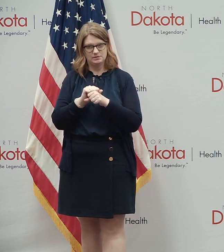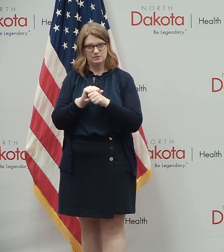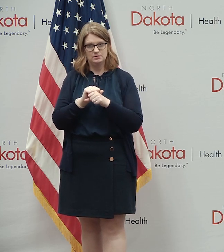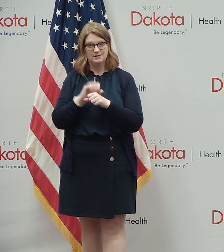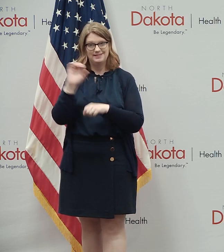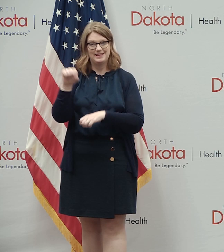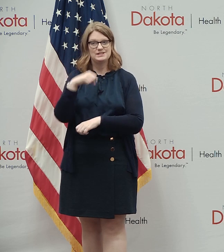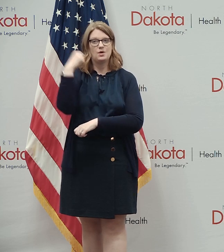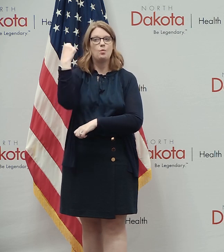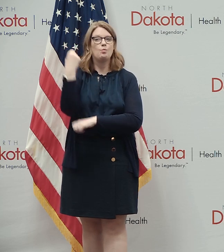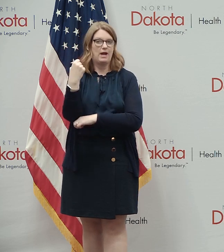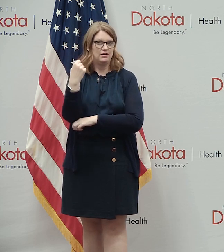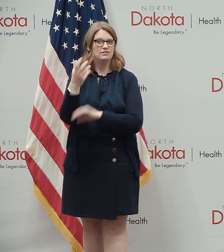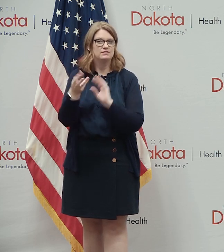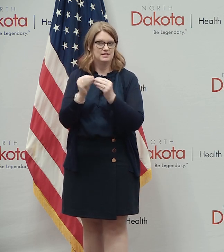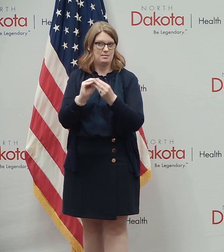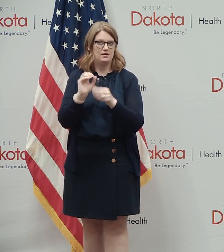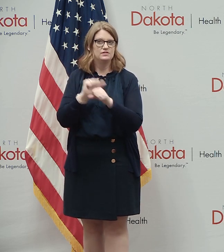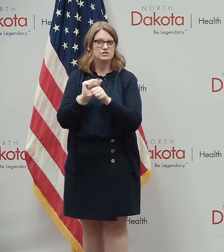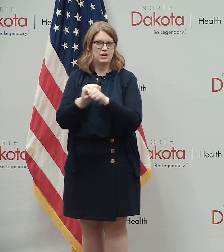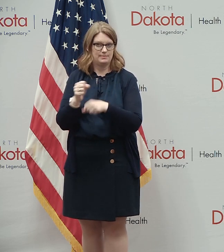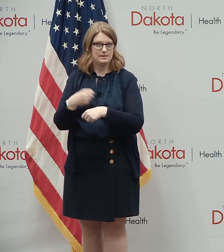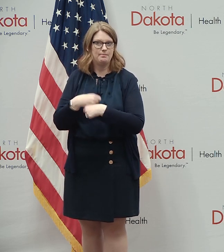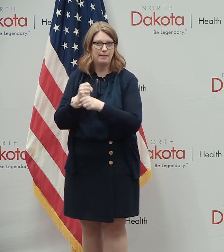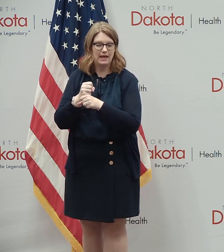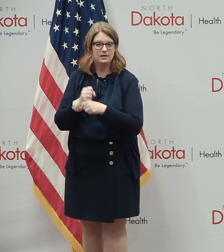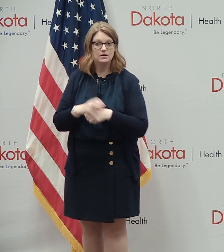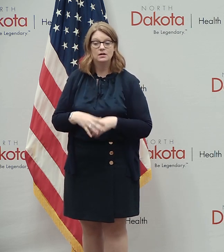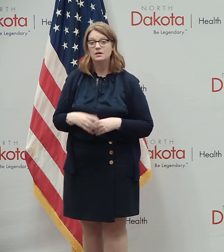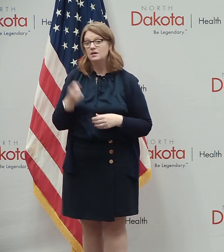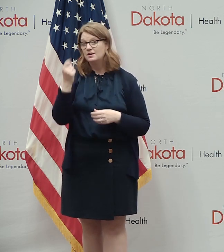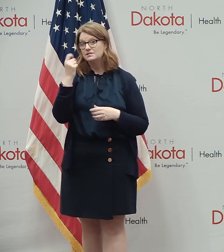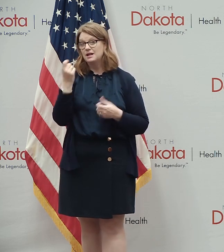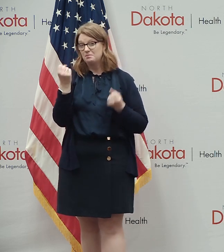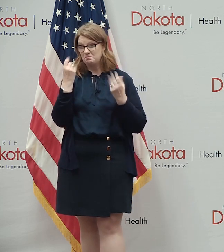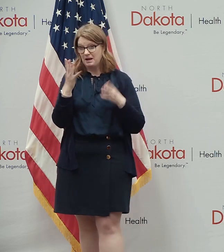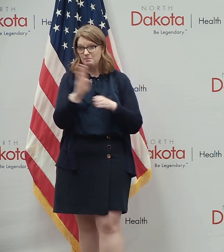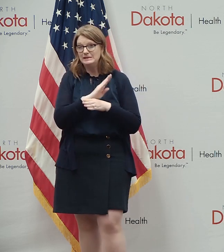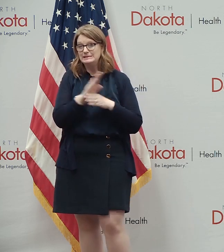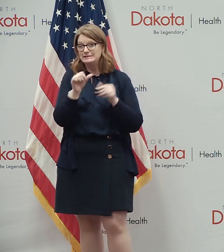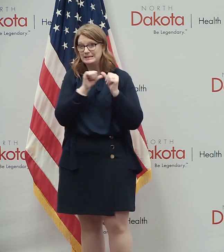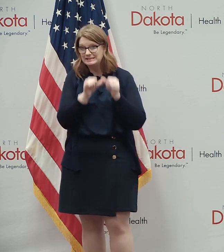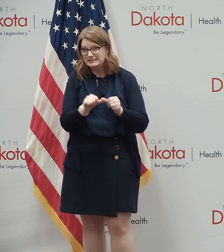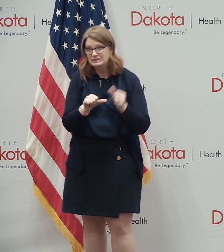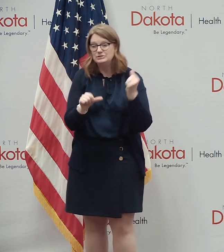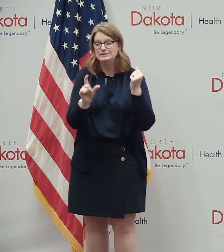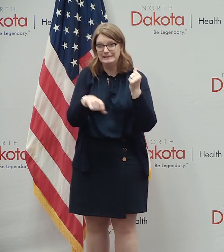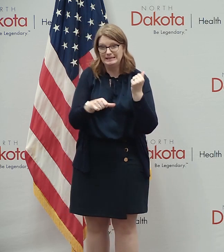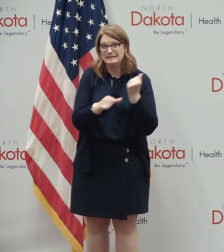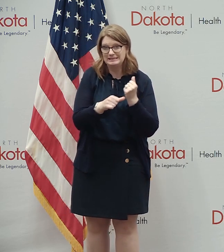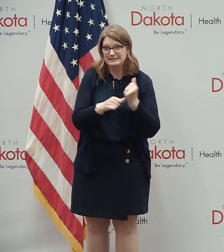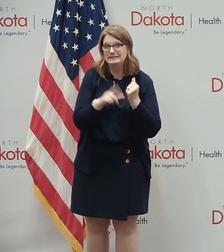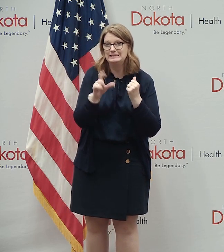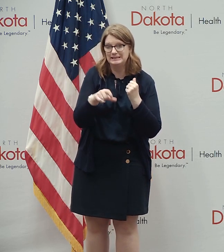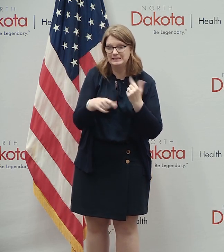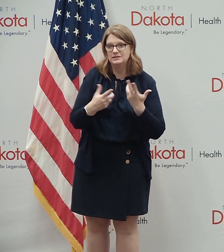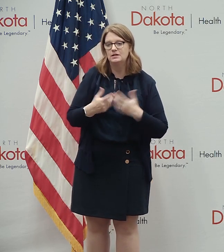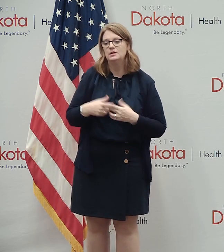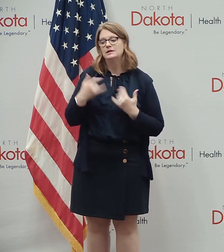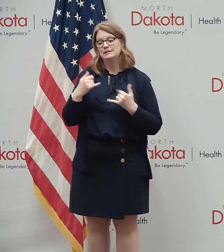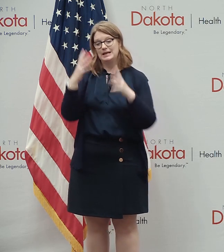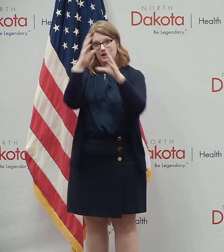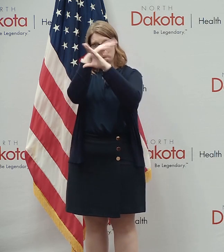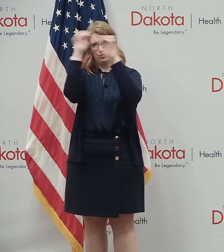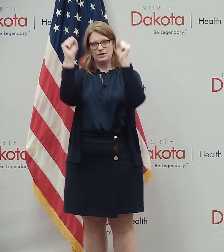jobs created in a single month in our country. We know there's a lot of businesses that still need assistance as the economy ramps up. And today,